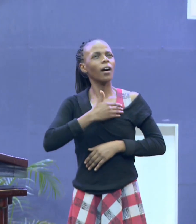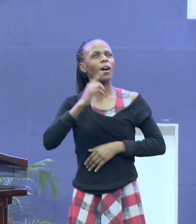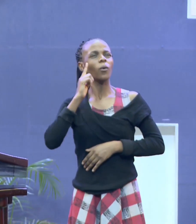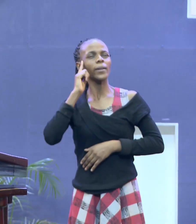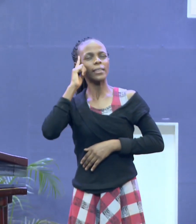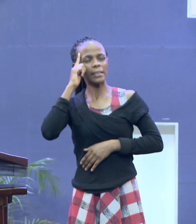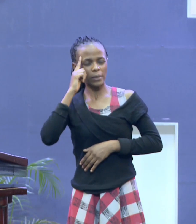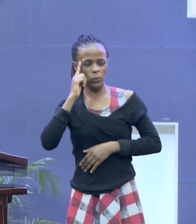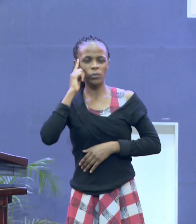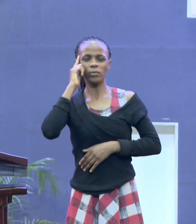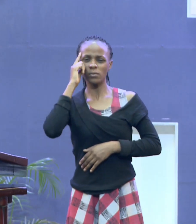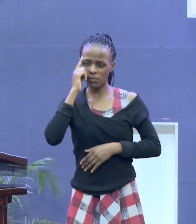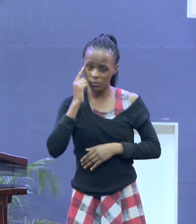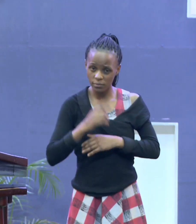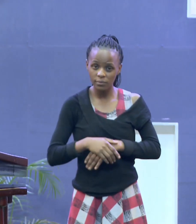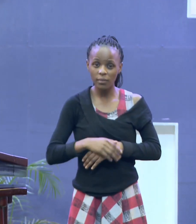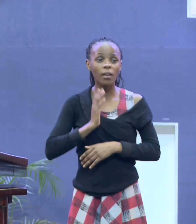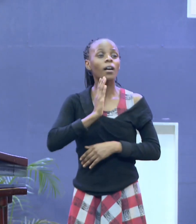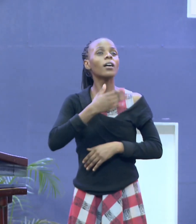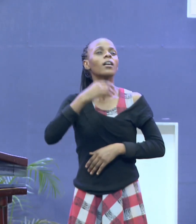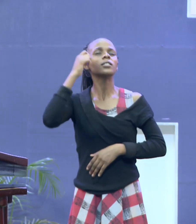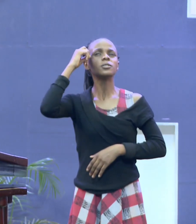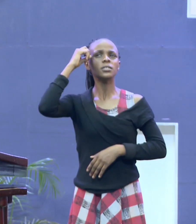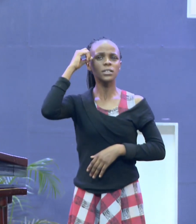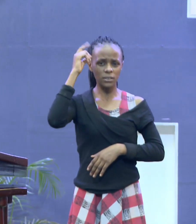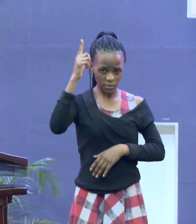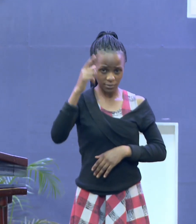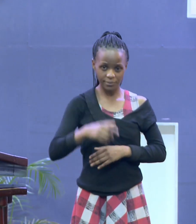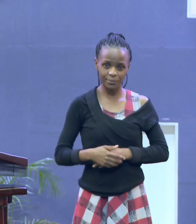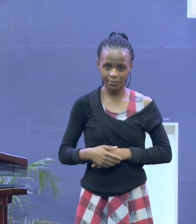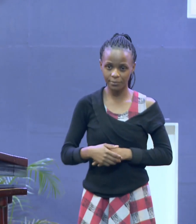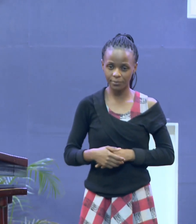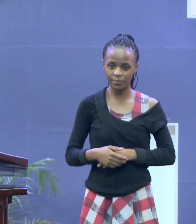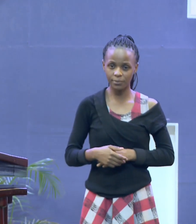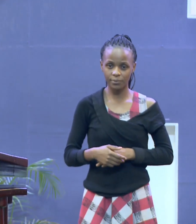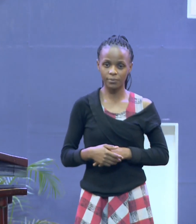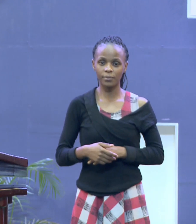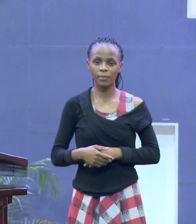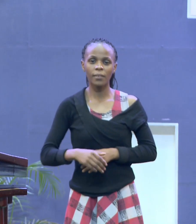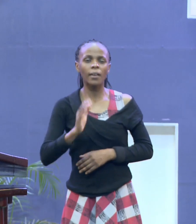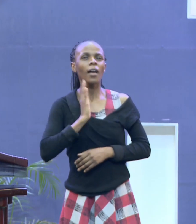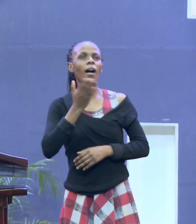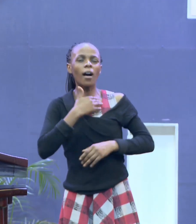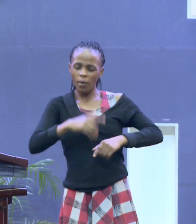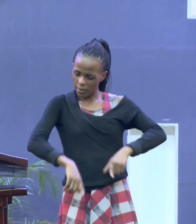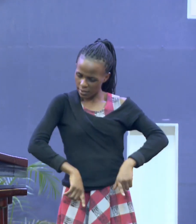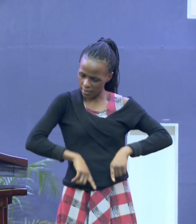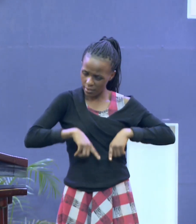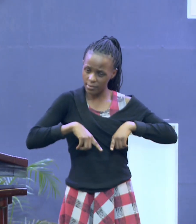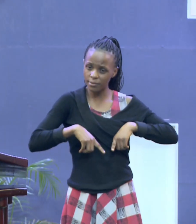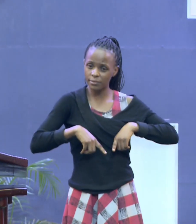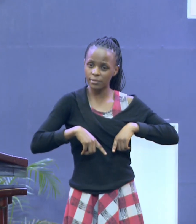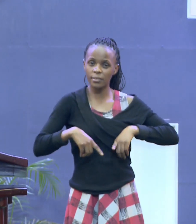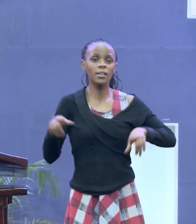zaffe. Our mindsets. Entegeera zaffe. Our perceptions and understanding. Obulamu bwaffe. Our